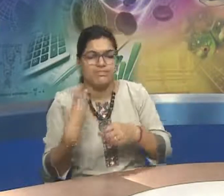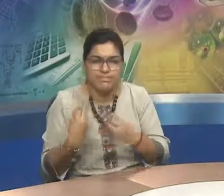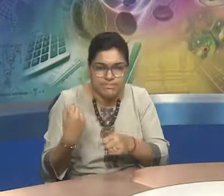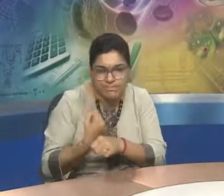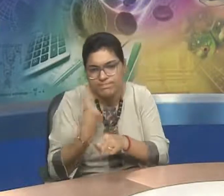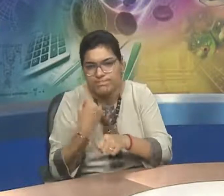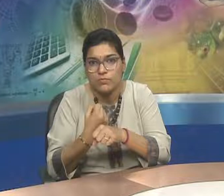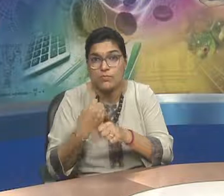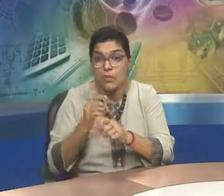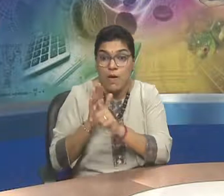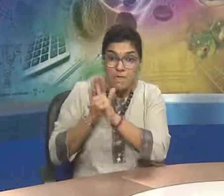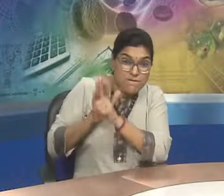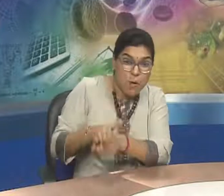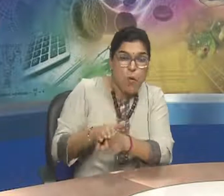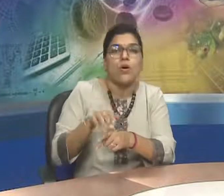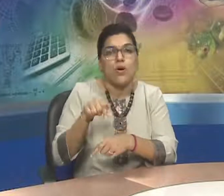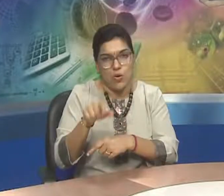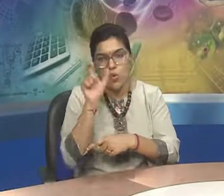In earlier time, when there was caste system,